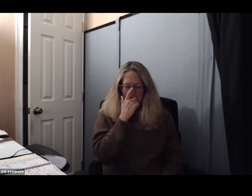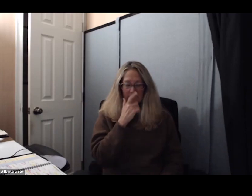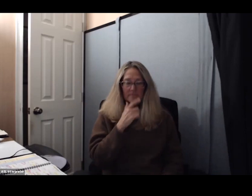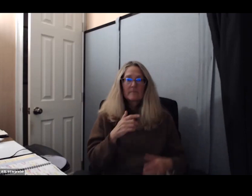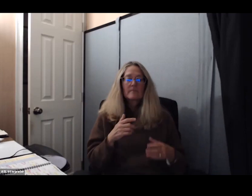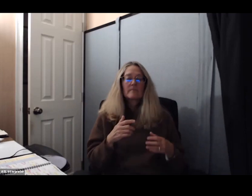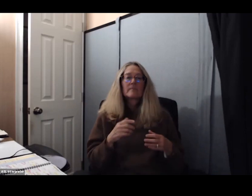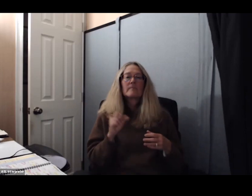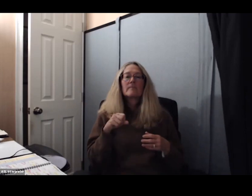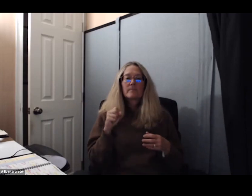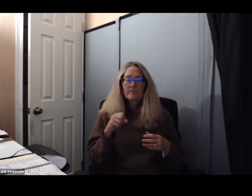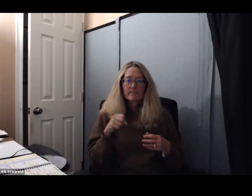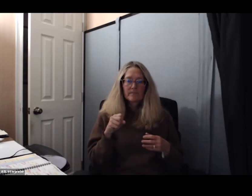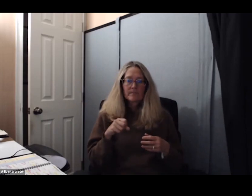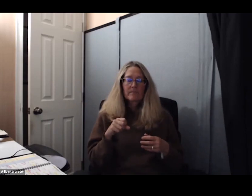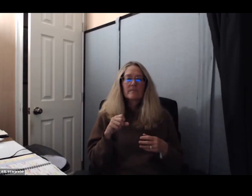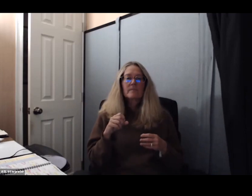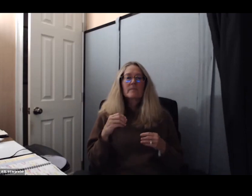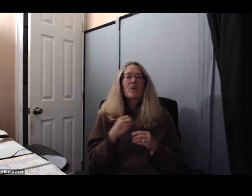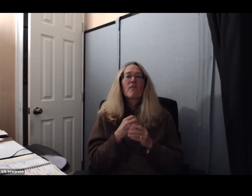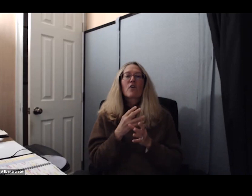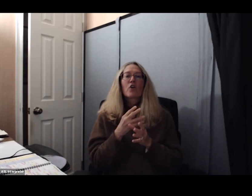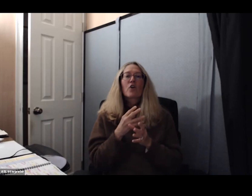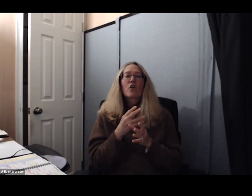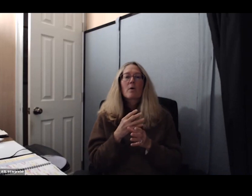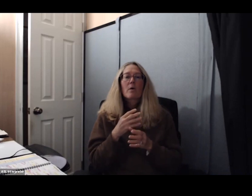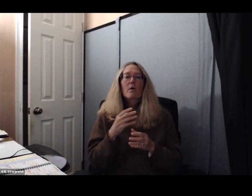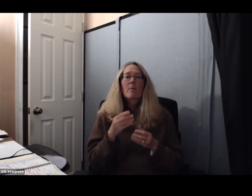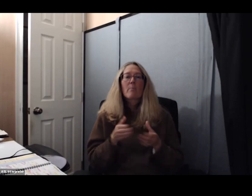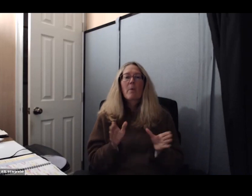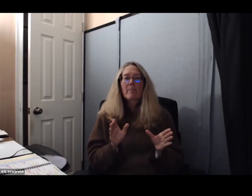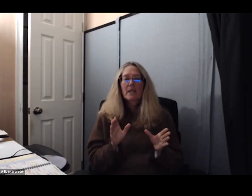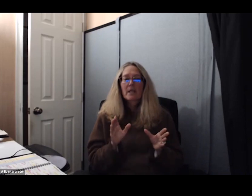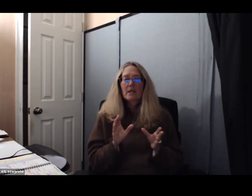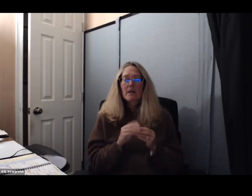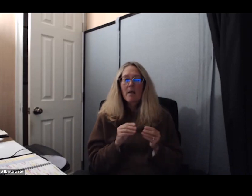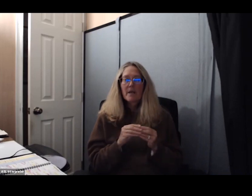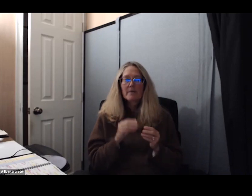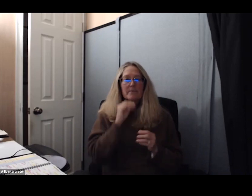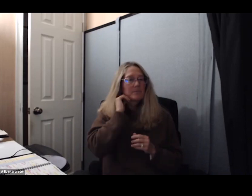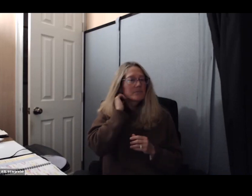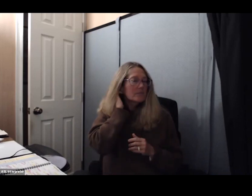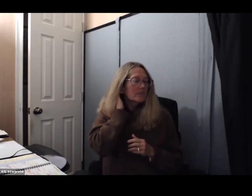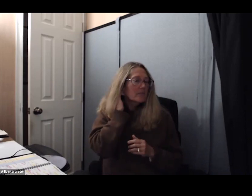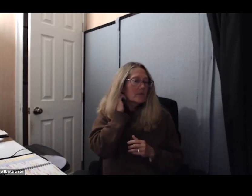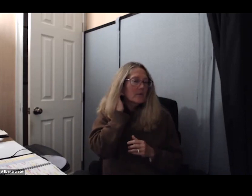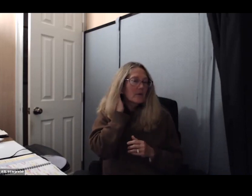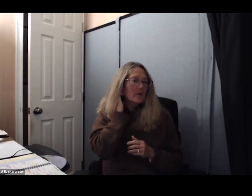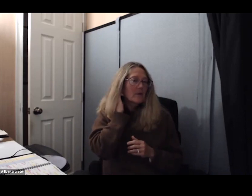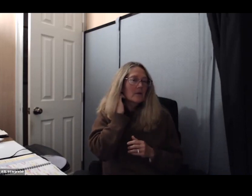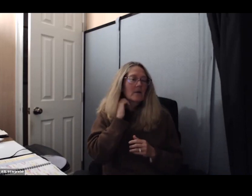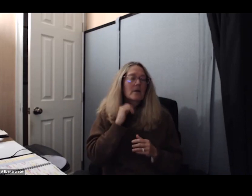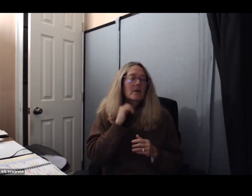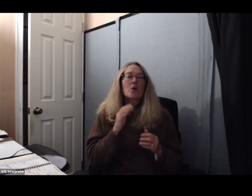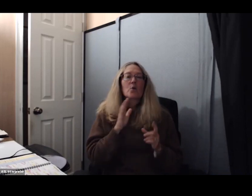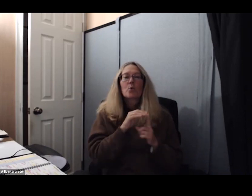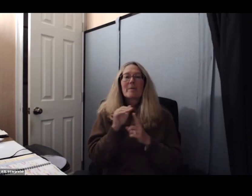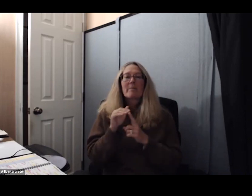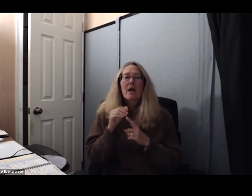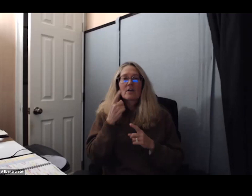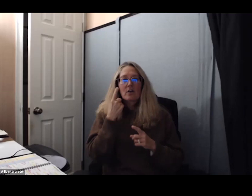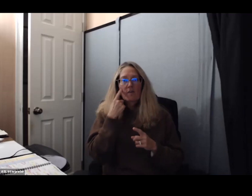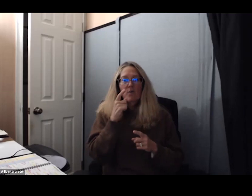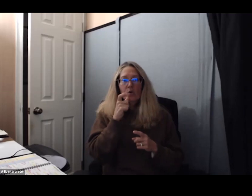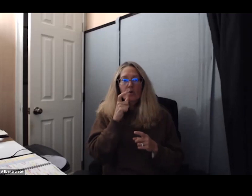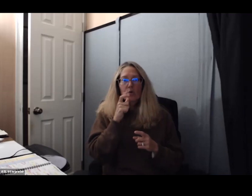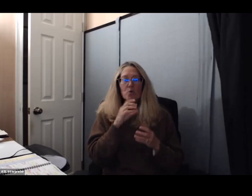we have virtual public comment and one in-person public comment. And just as a friendly reminder for those giving